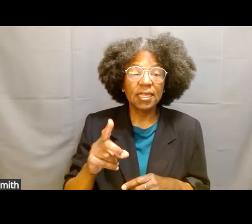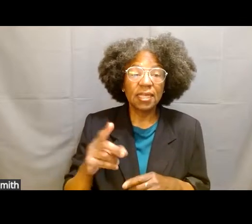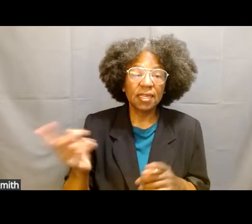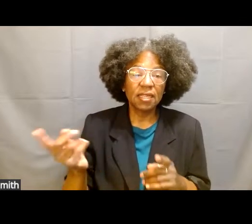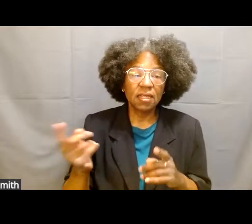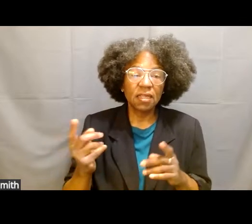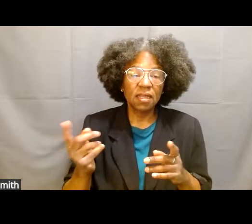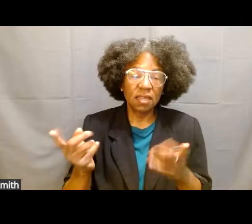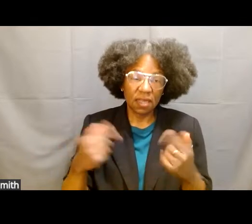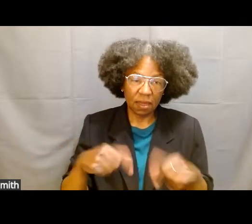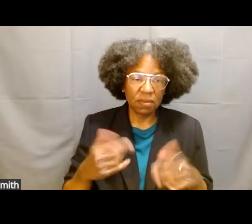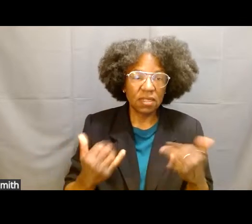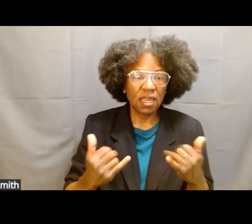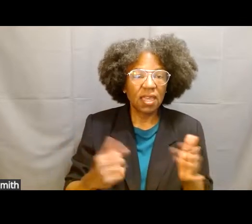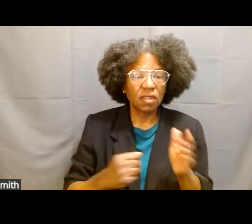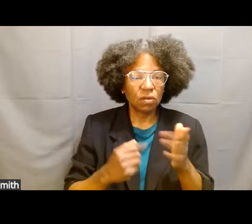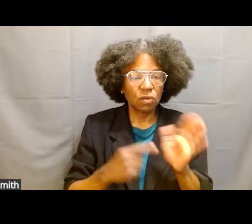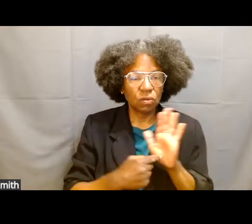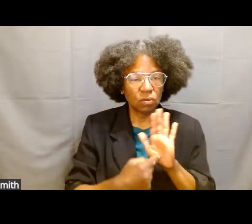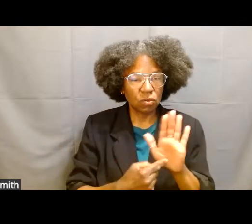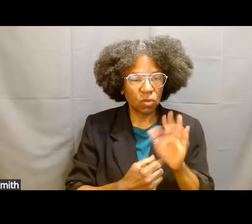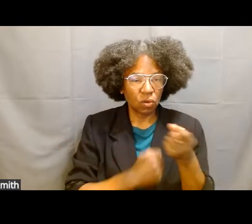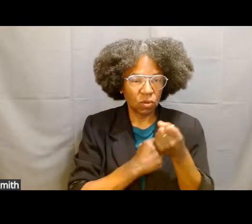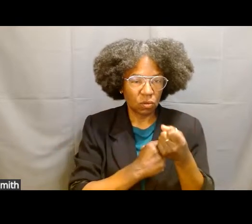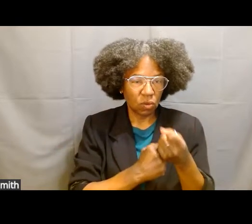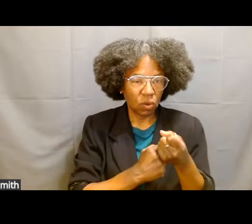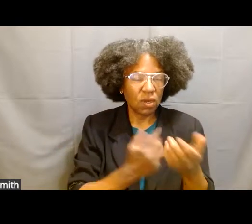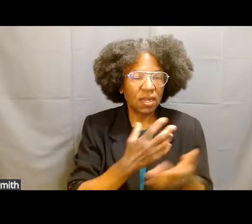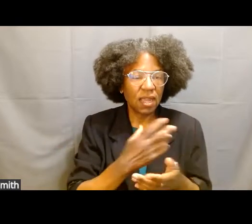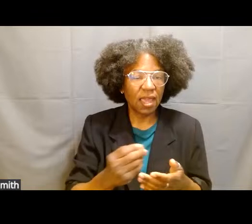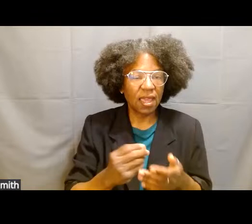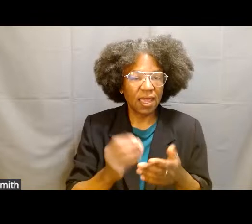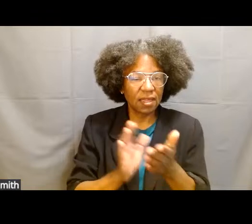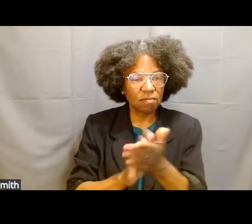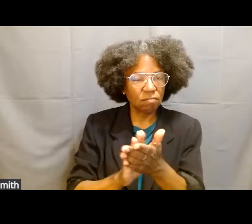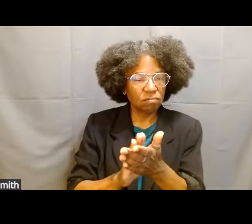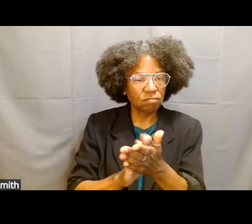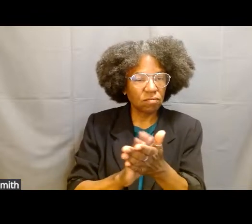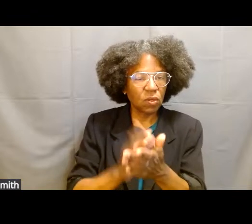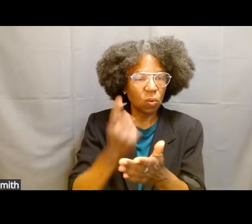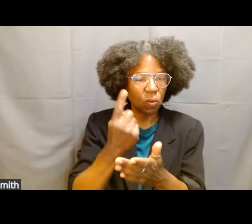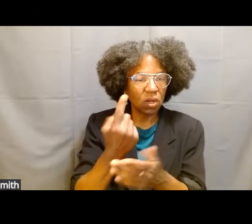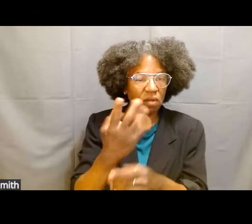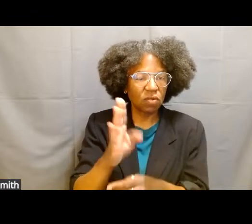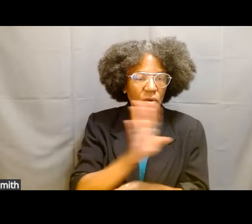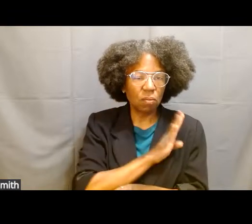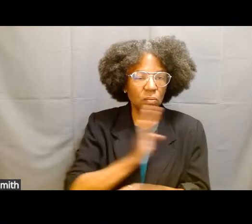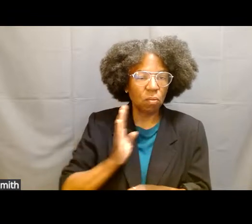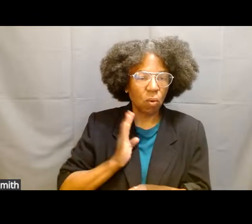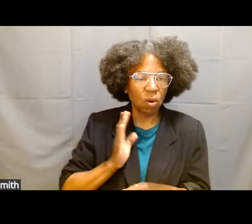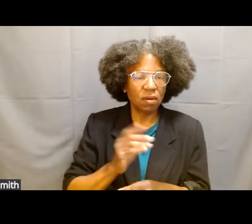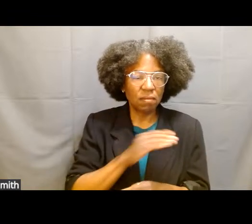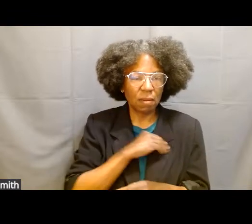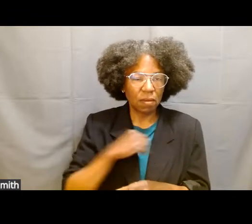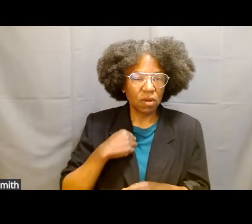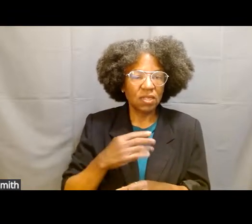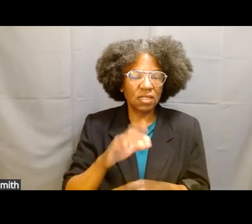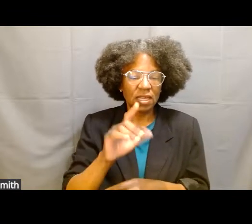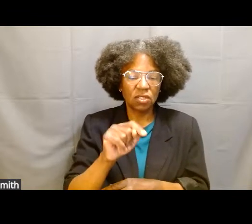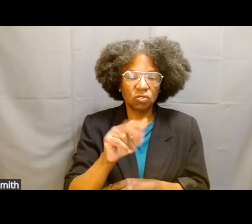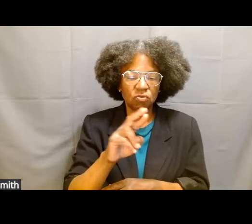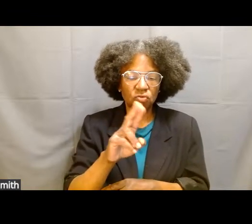support and actually applaud one of your board members, and that is Trustee Jacobson, for